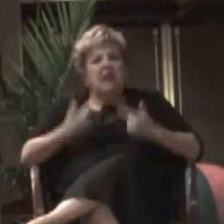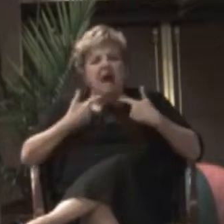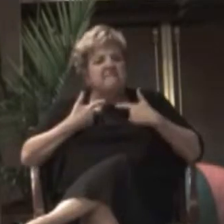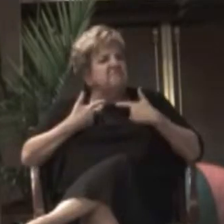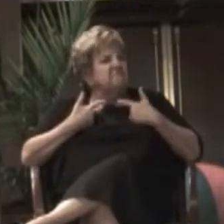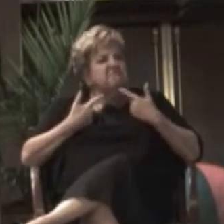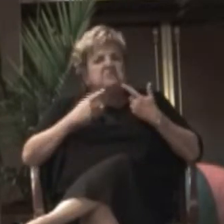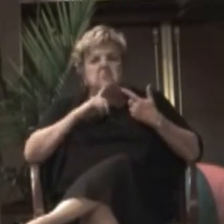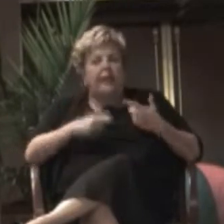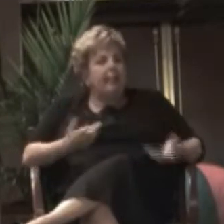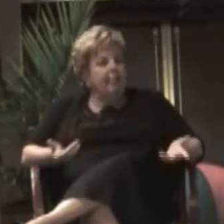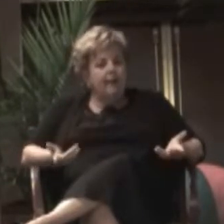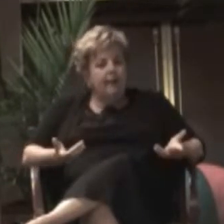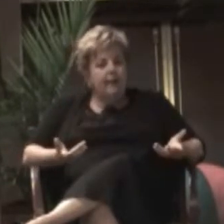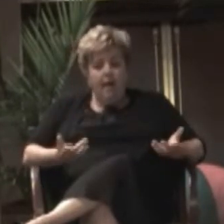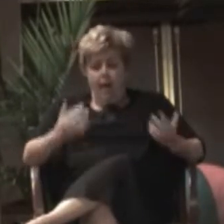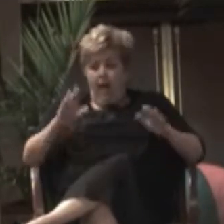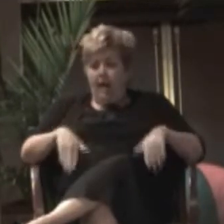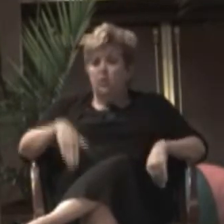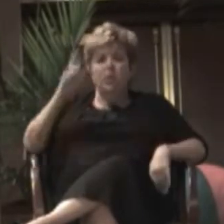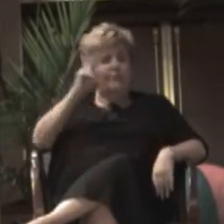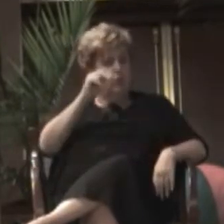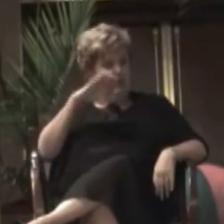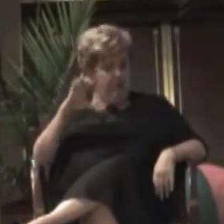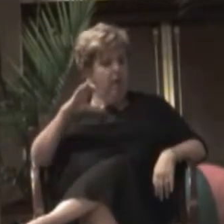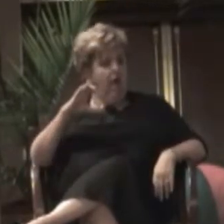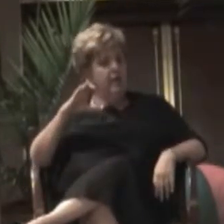redneck town in North Carolina, but compared to where I wound up, it was